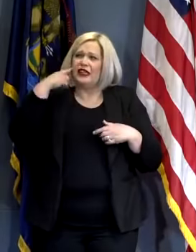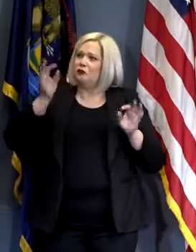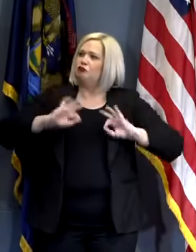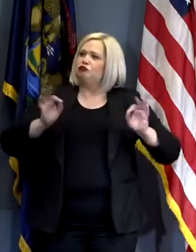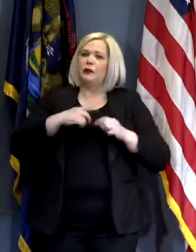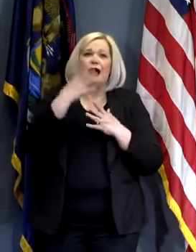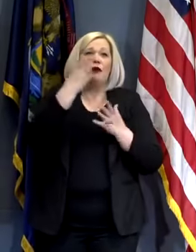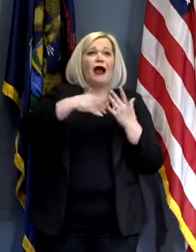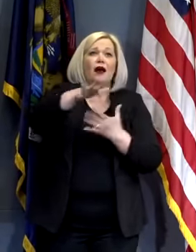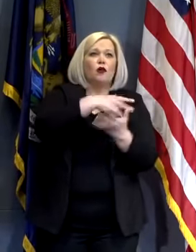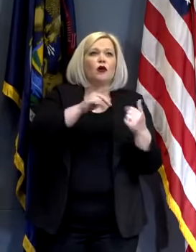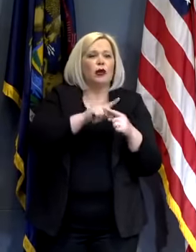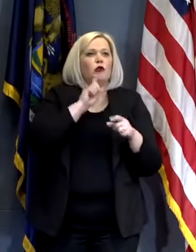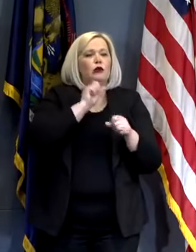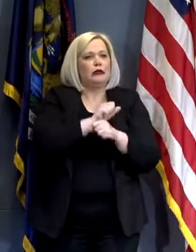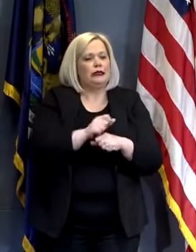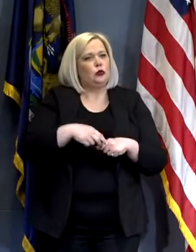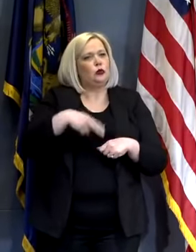every single day.